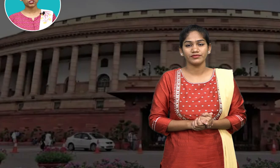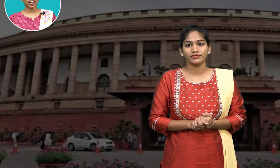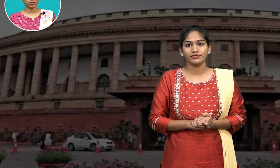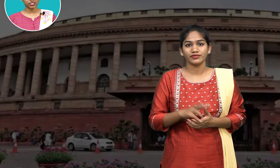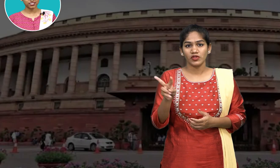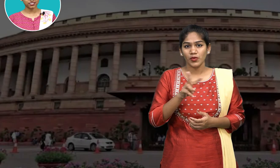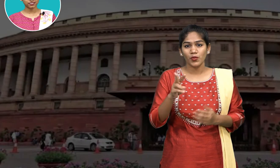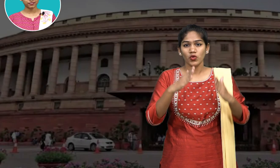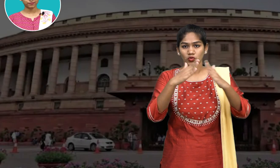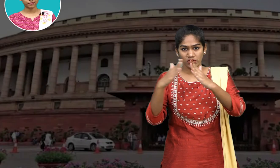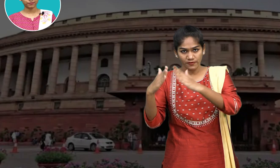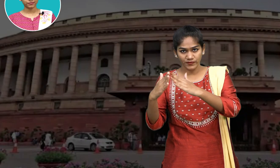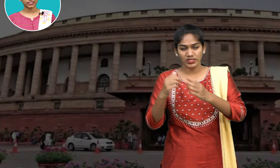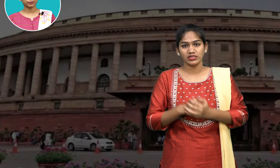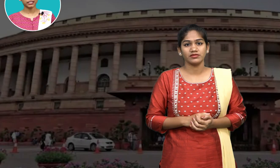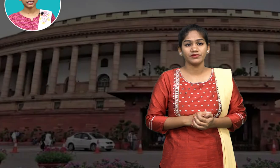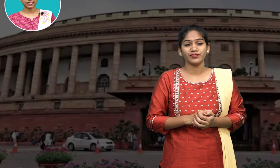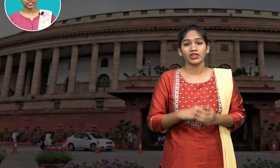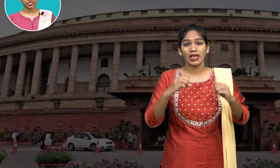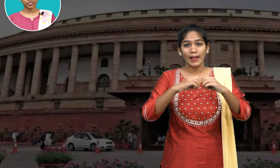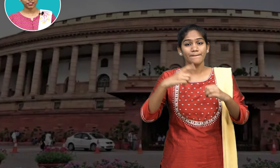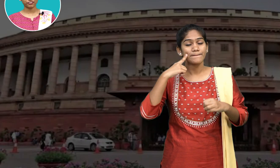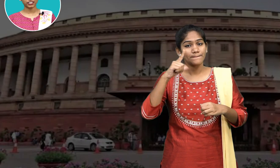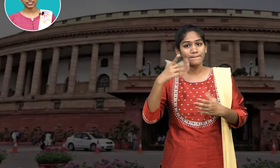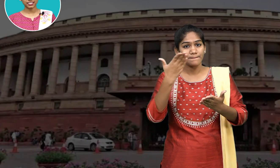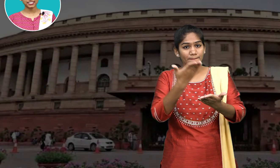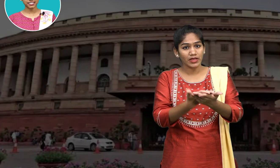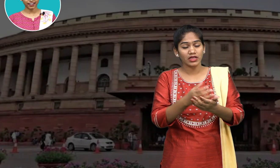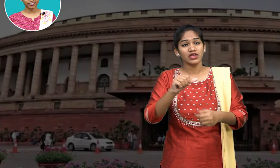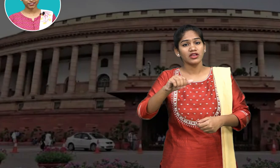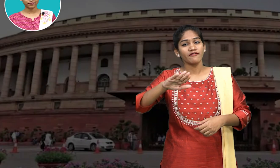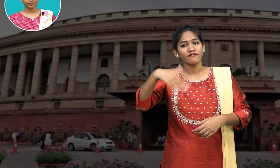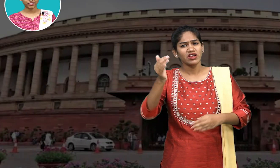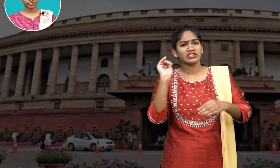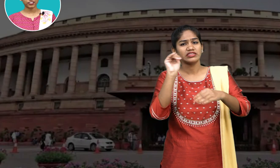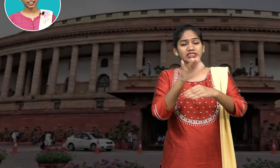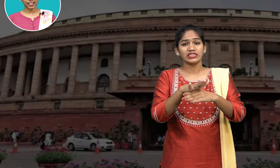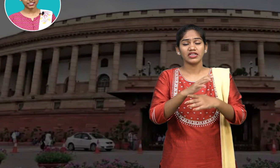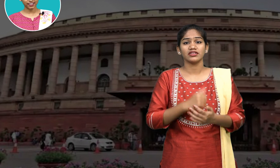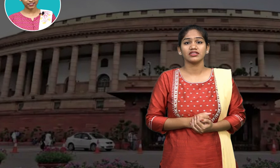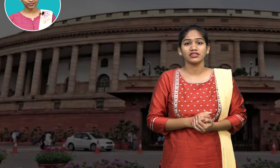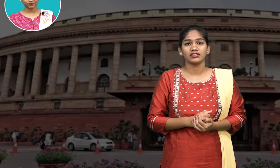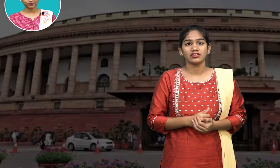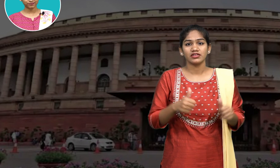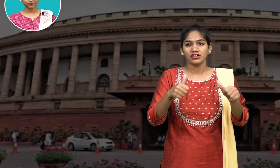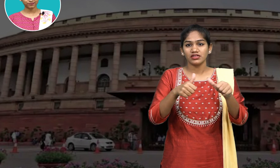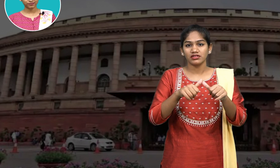from both houses, the bill is further sent for